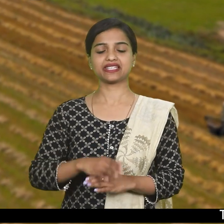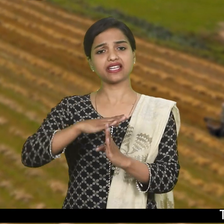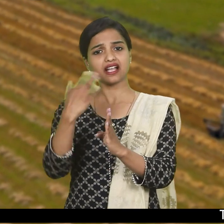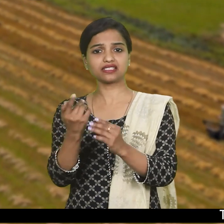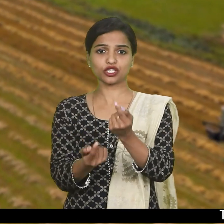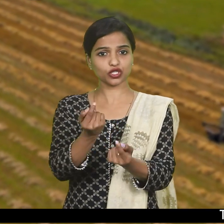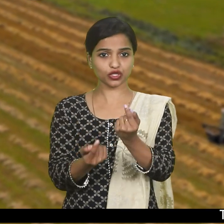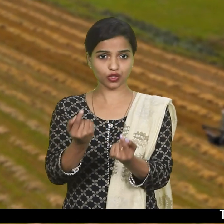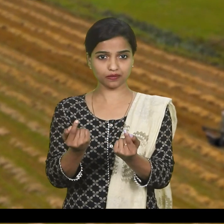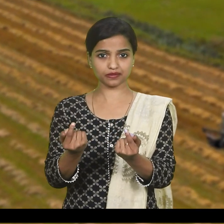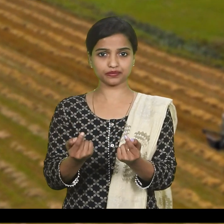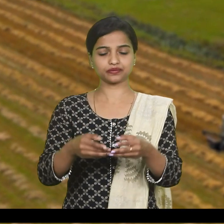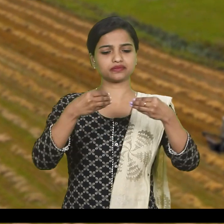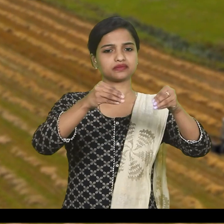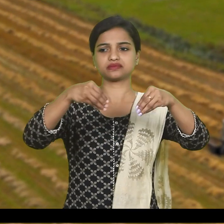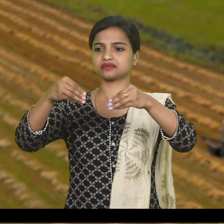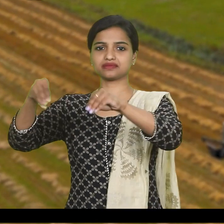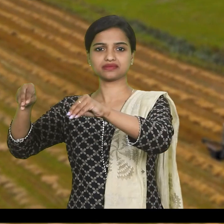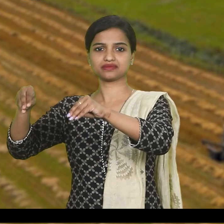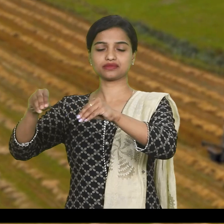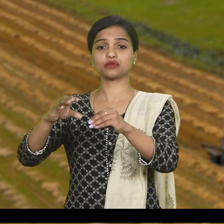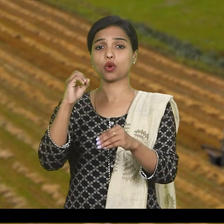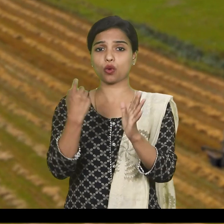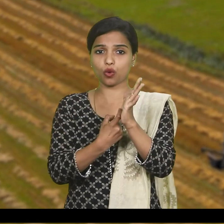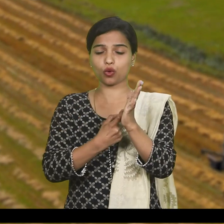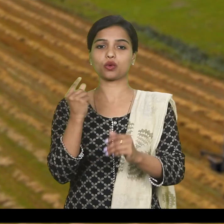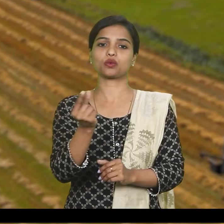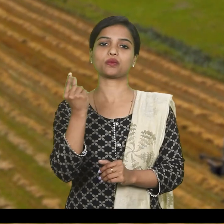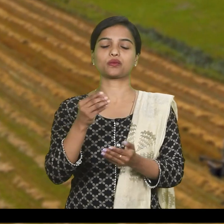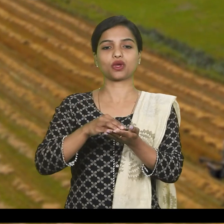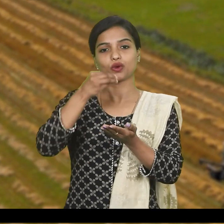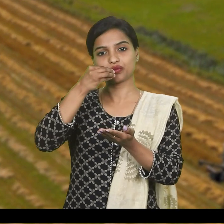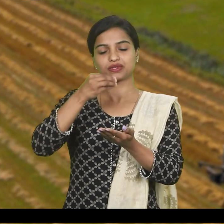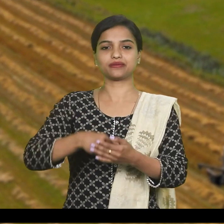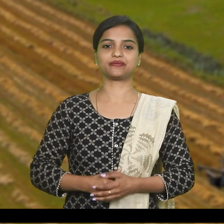The rest of the crops either they sell or use as food.